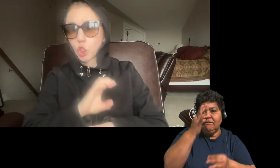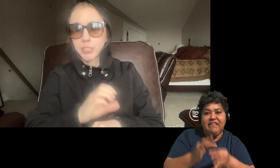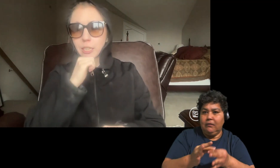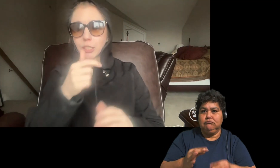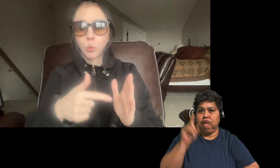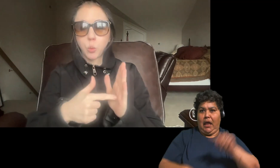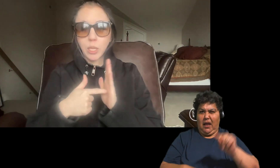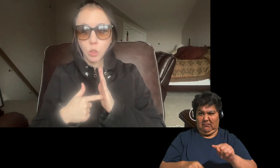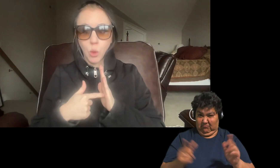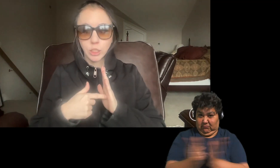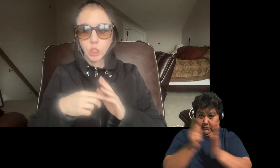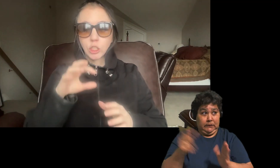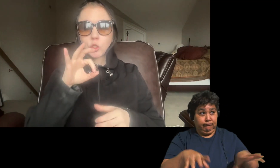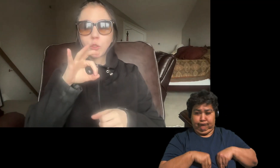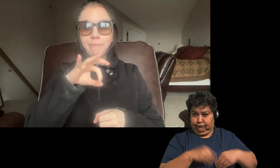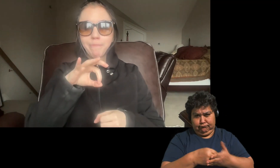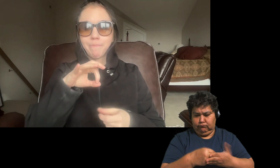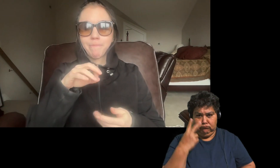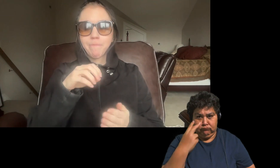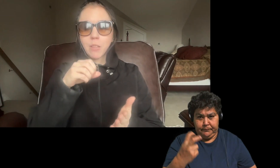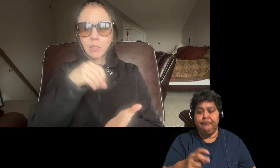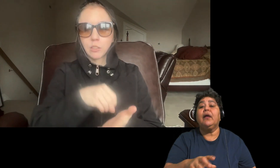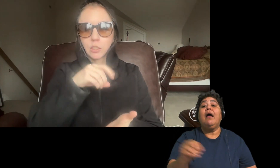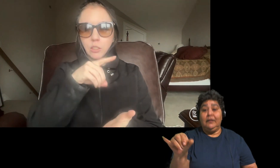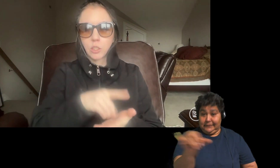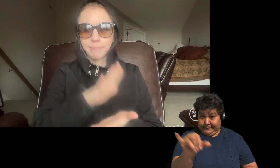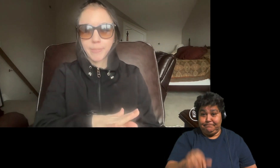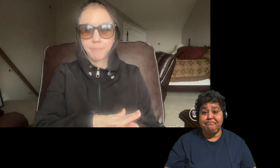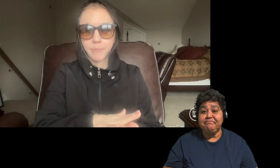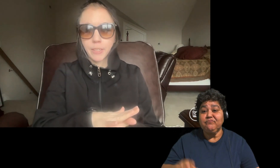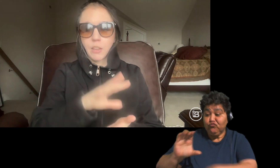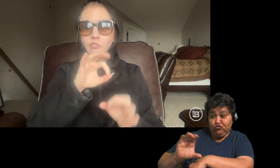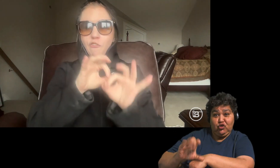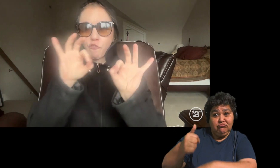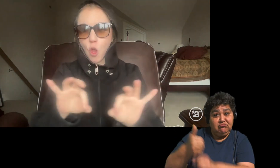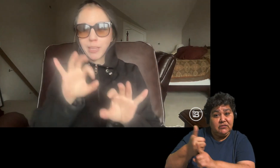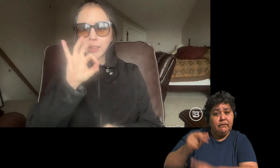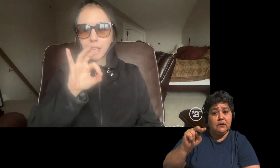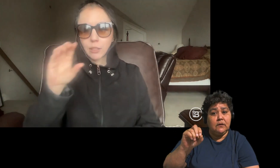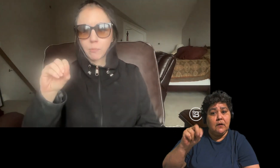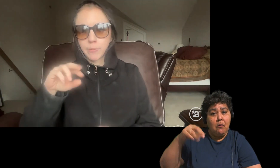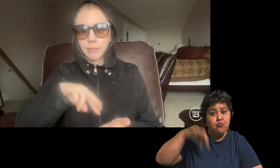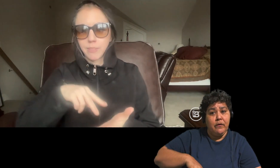Unlike other nonprofits, churches are not required to file a Form 990.